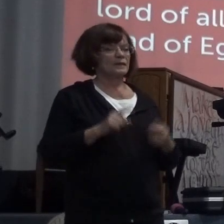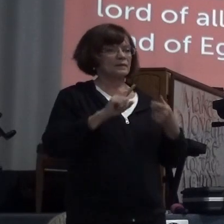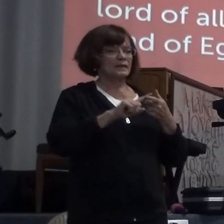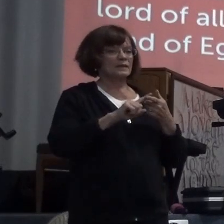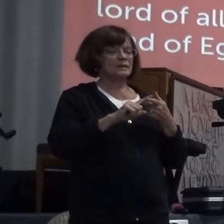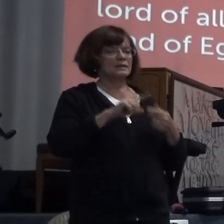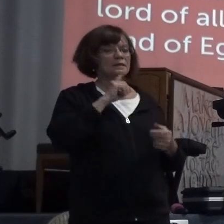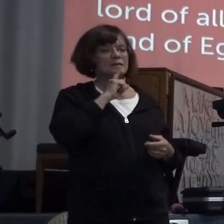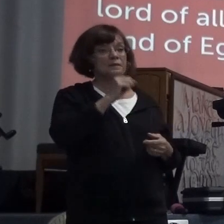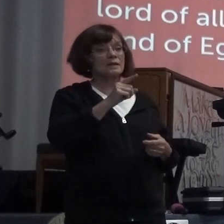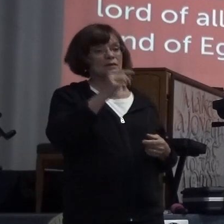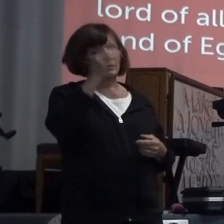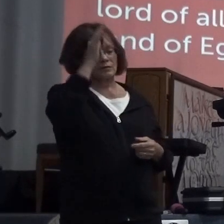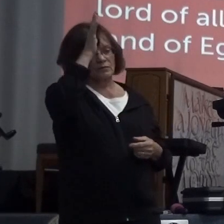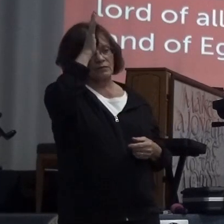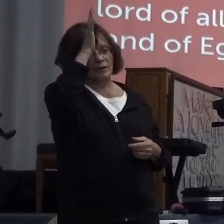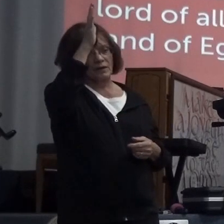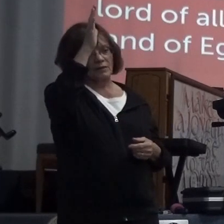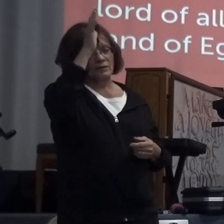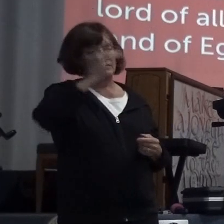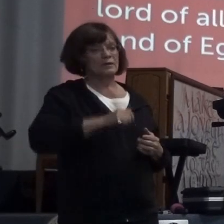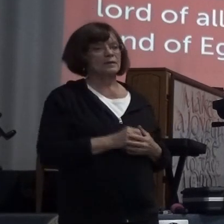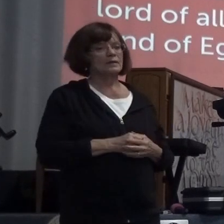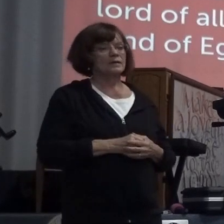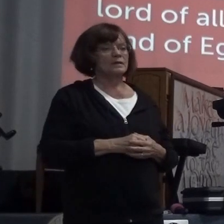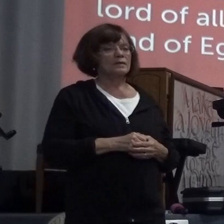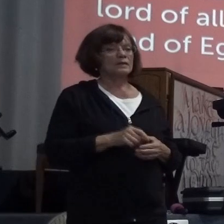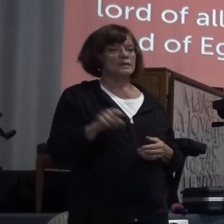and they told your father you were dead.